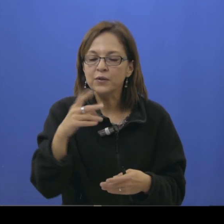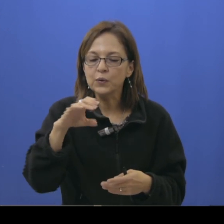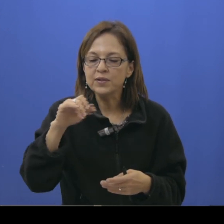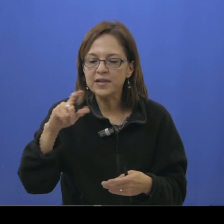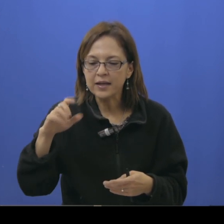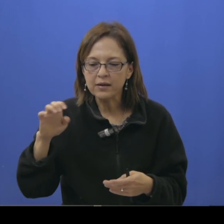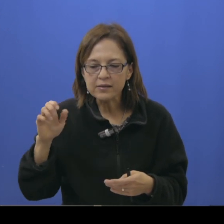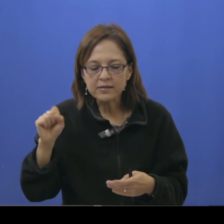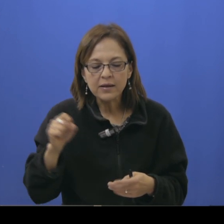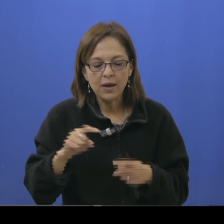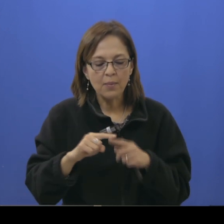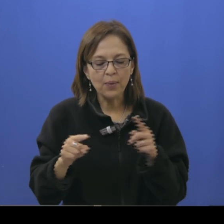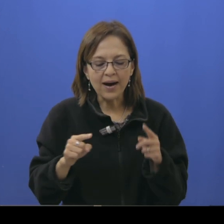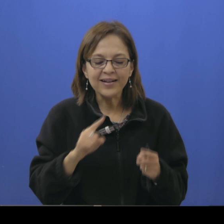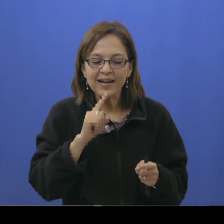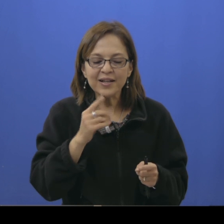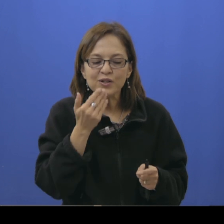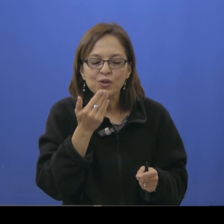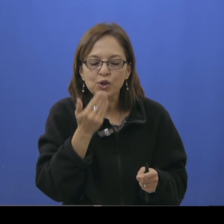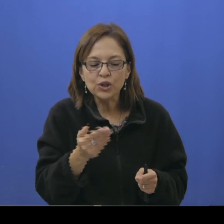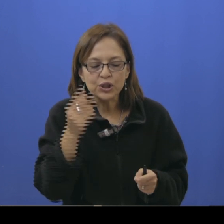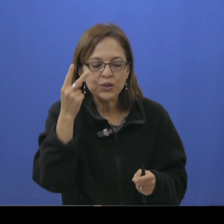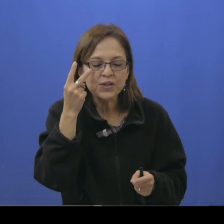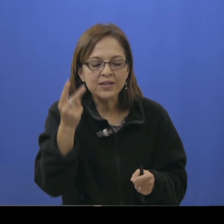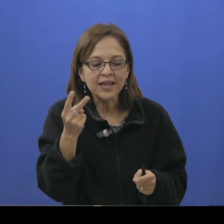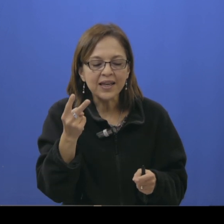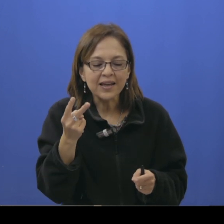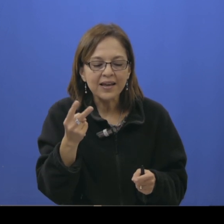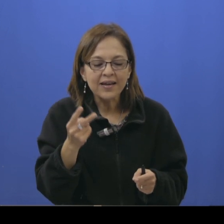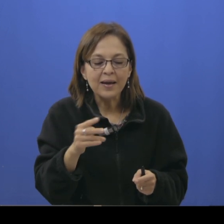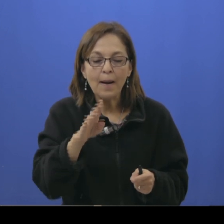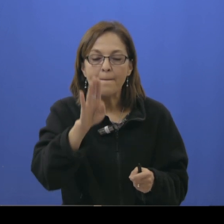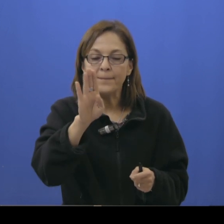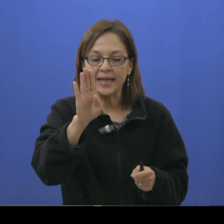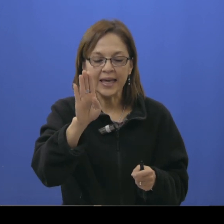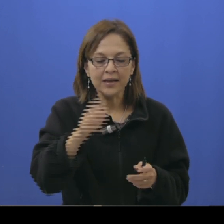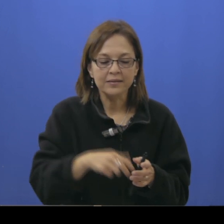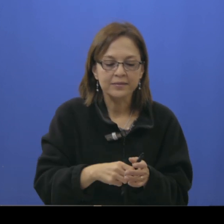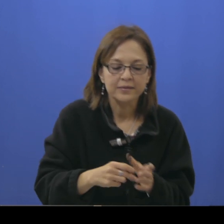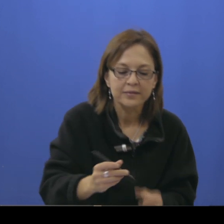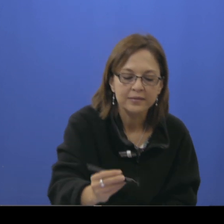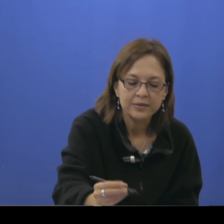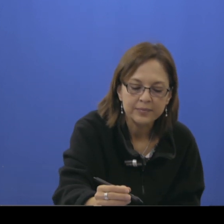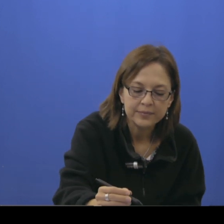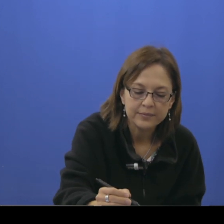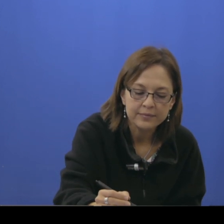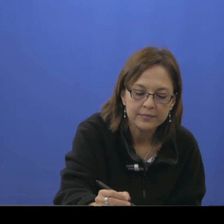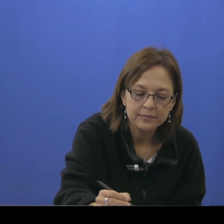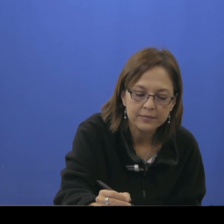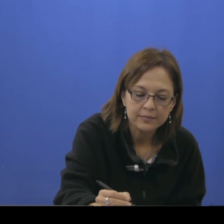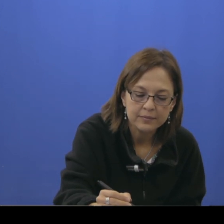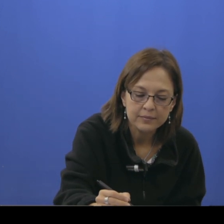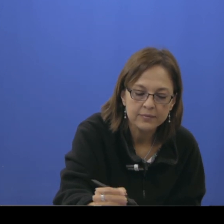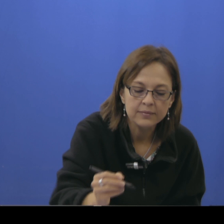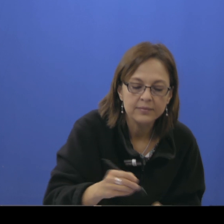graph 2 cycles, but it's good to see b